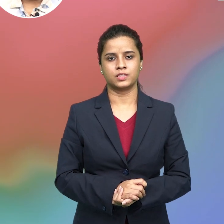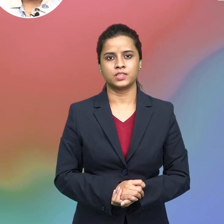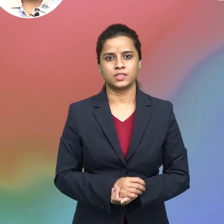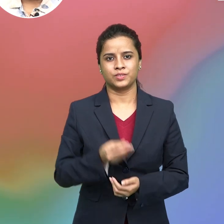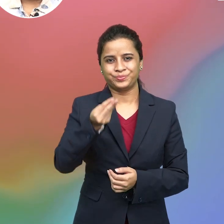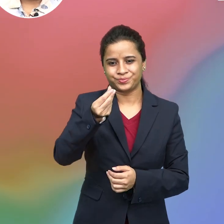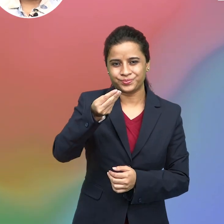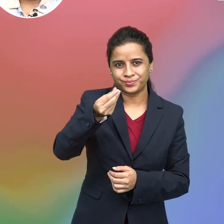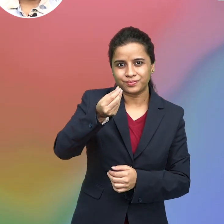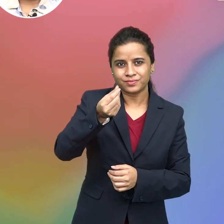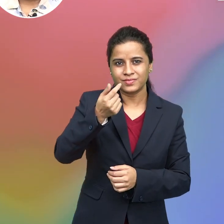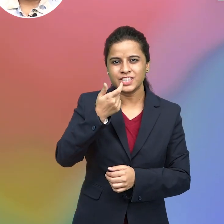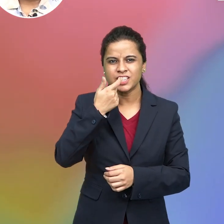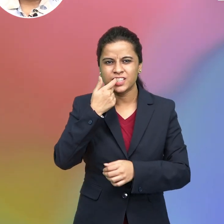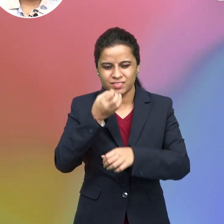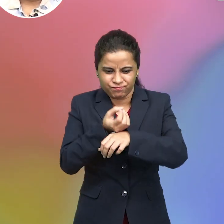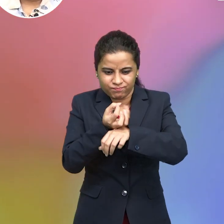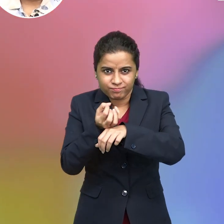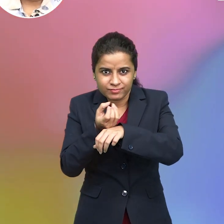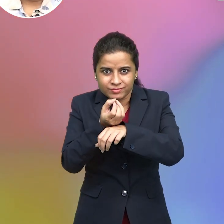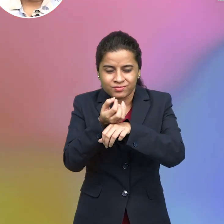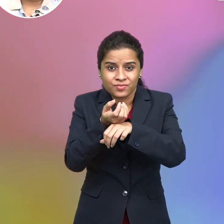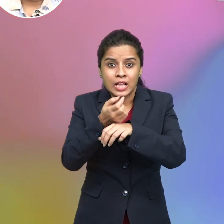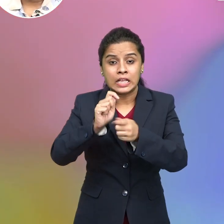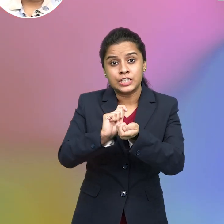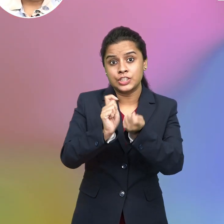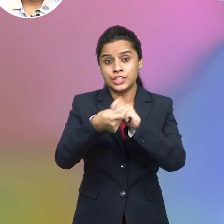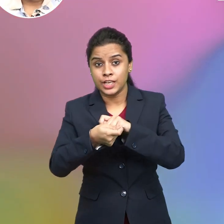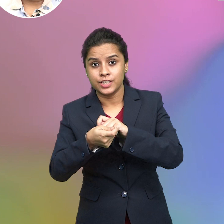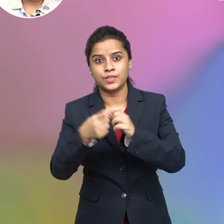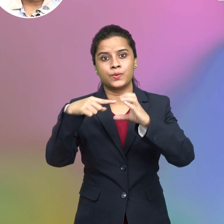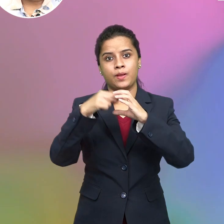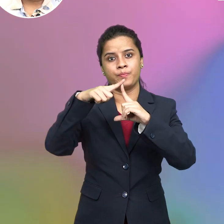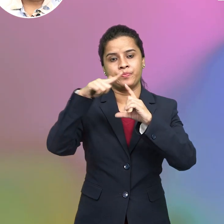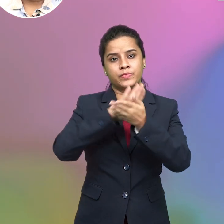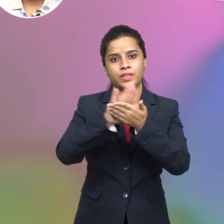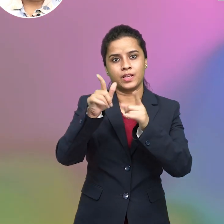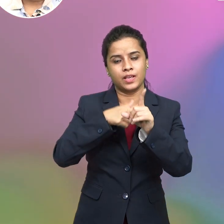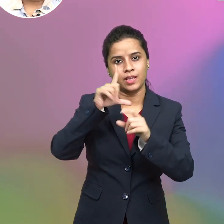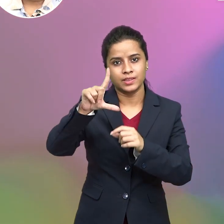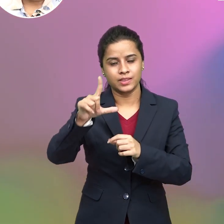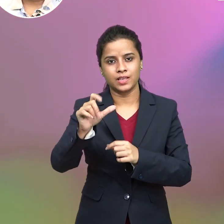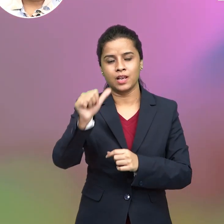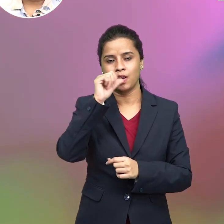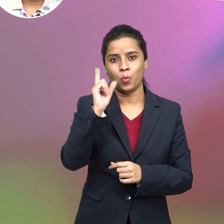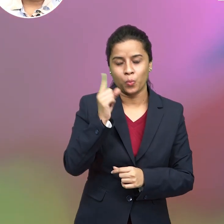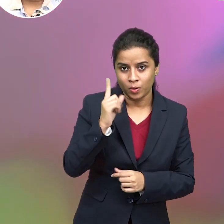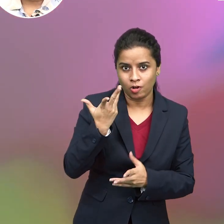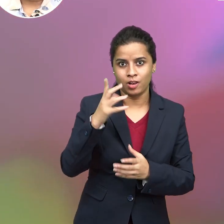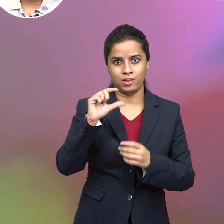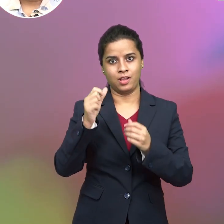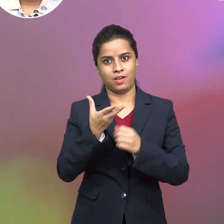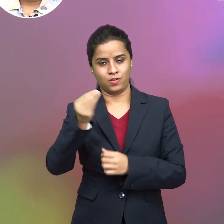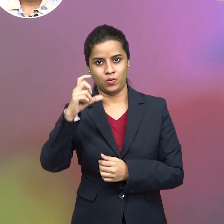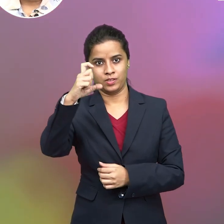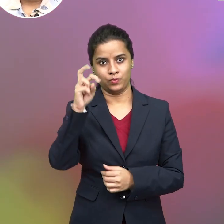The yeast turns sugar into ethyl alcohol and carbon dioxide in the absence of